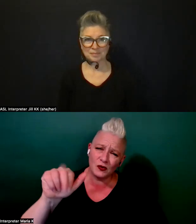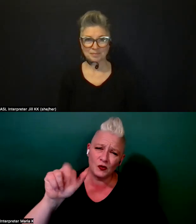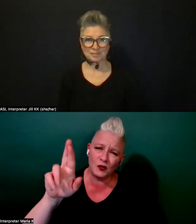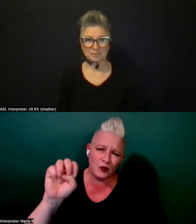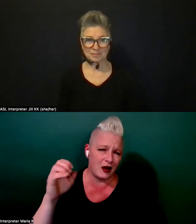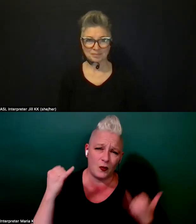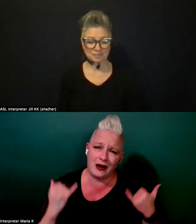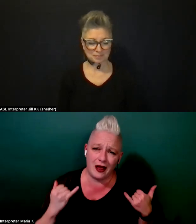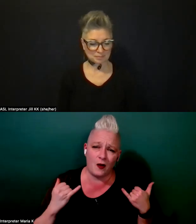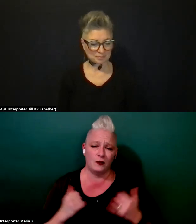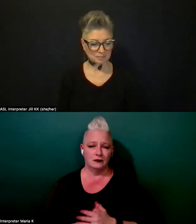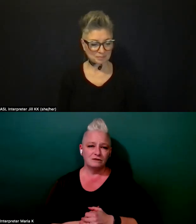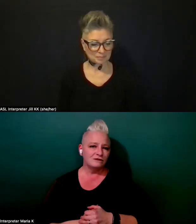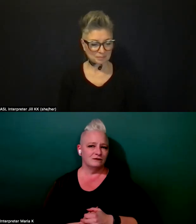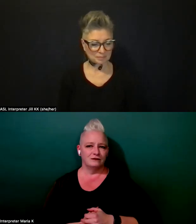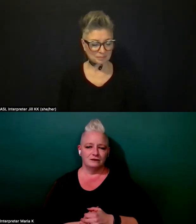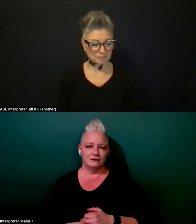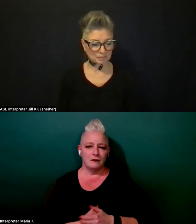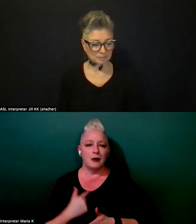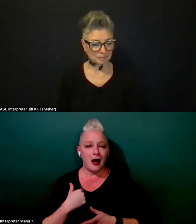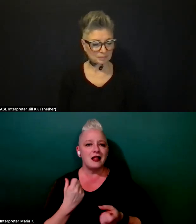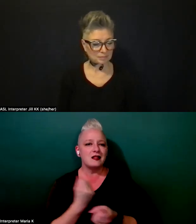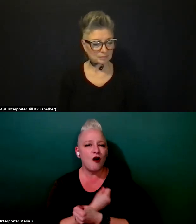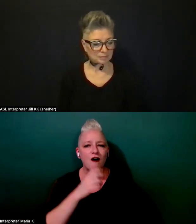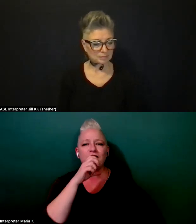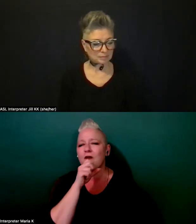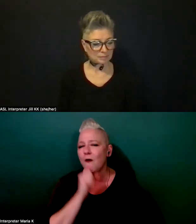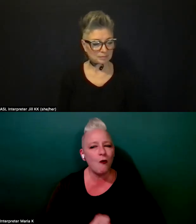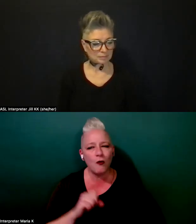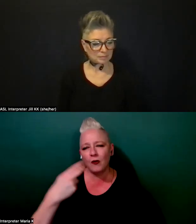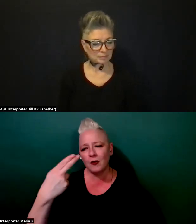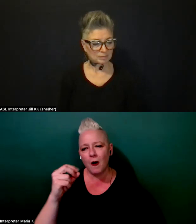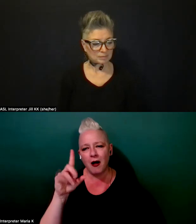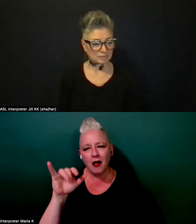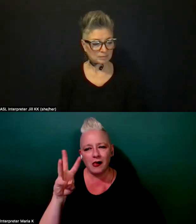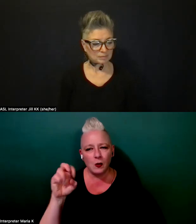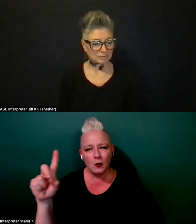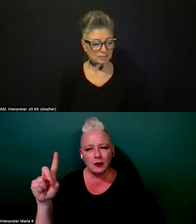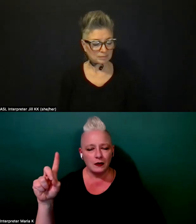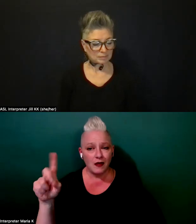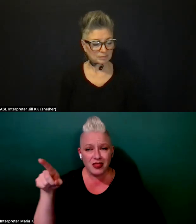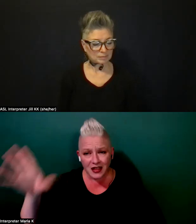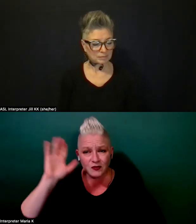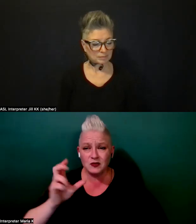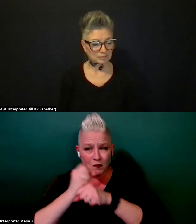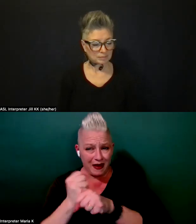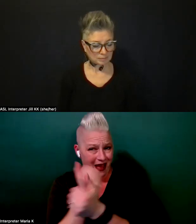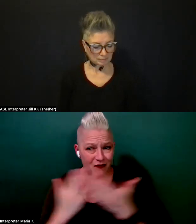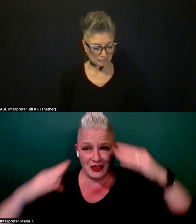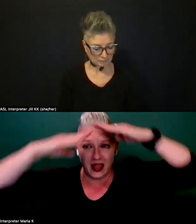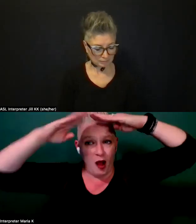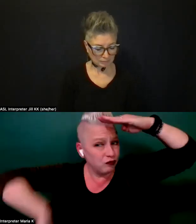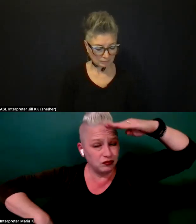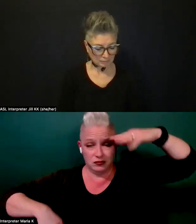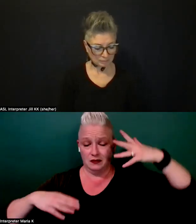days. I just have such a love for the old Hollywood and like I mean they used to make everything. Like they just made it.